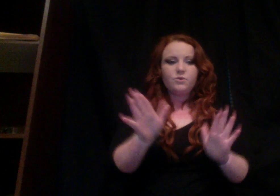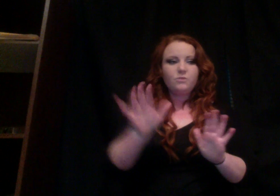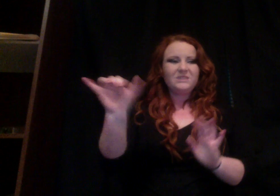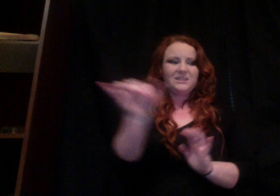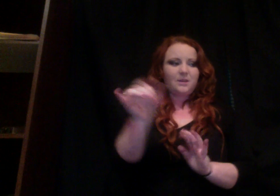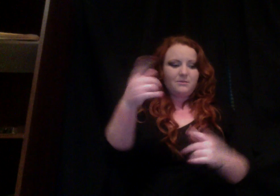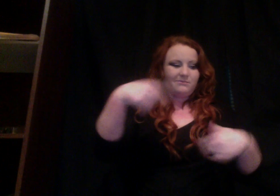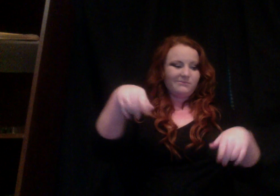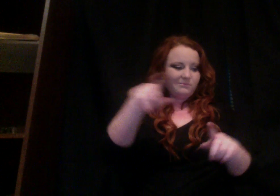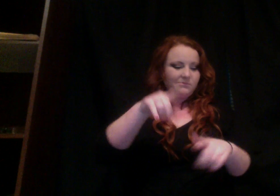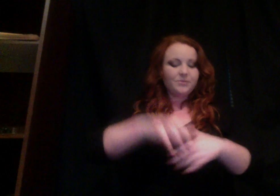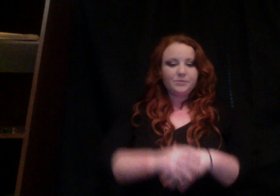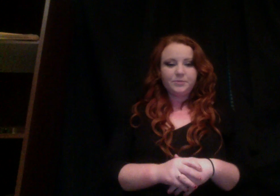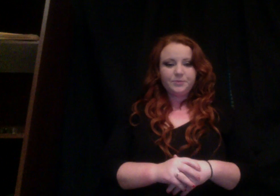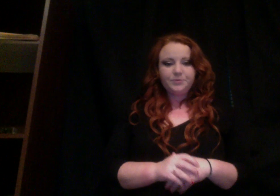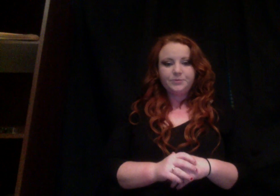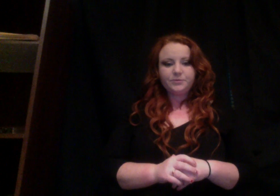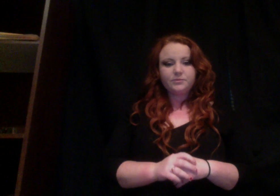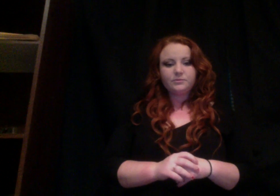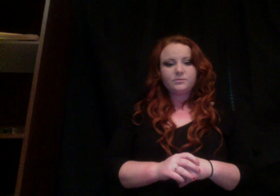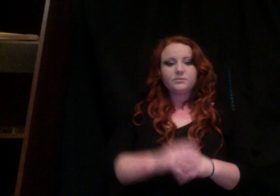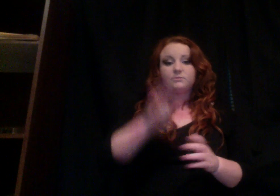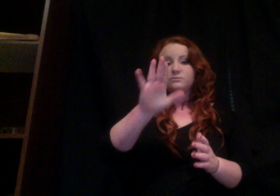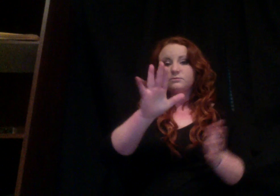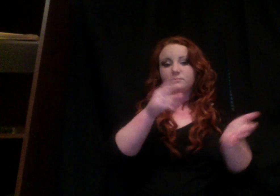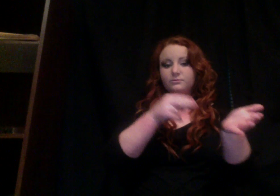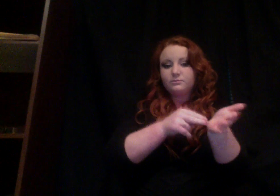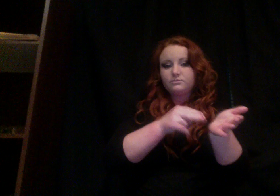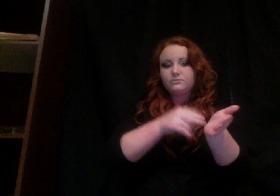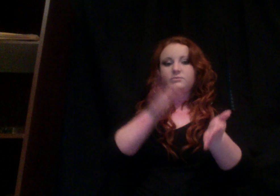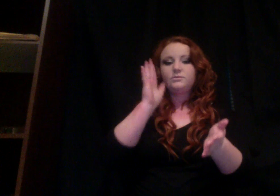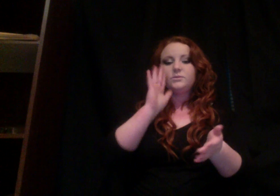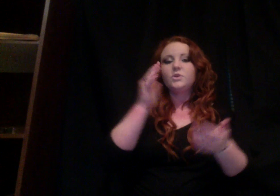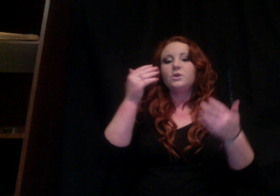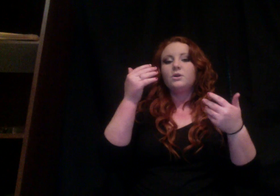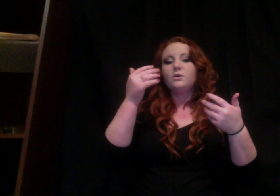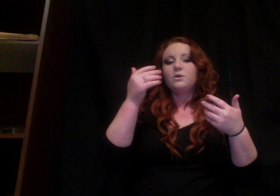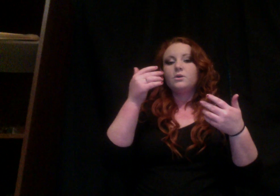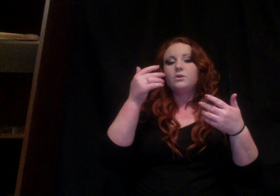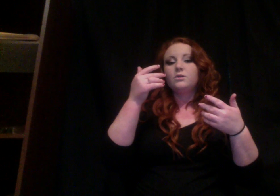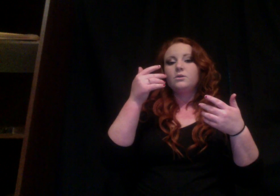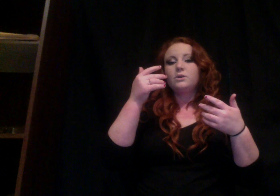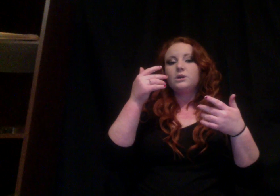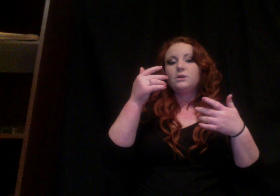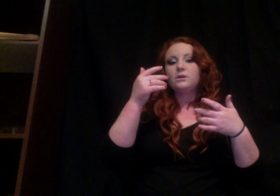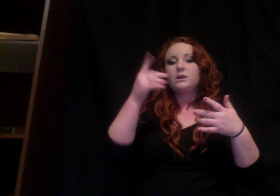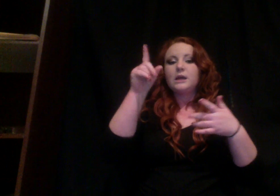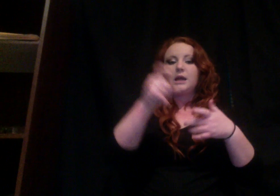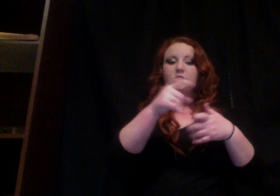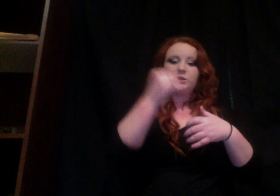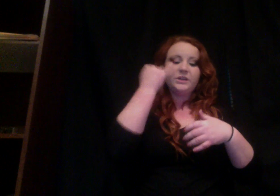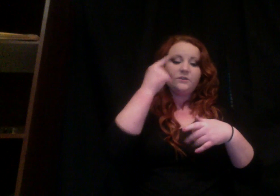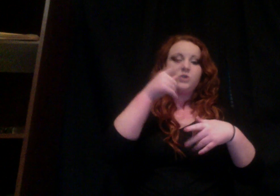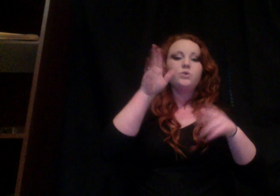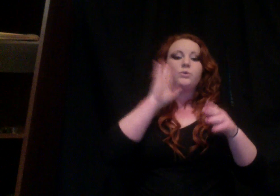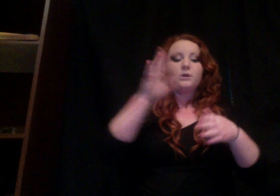this. Your nurse will have you lie down on the bed. You will be hooked up to some monitoring